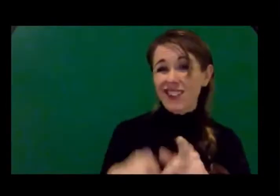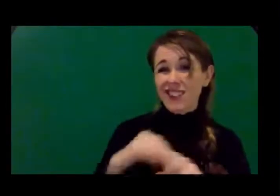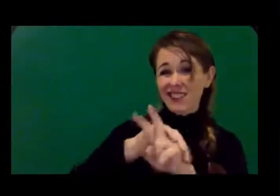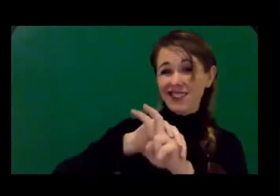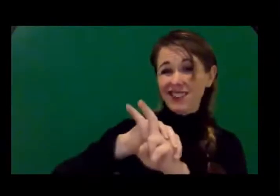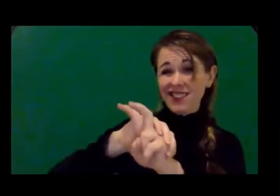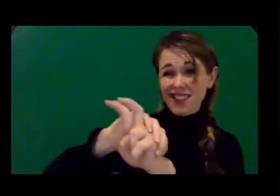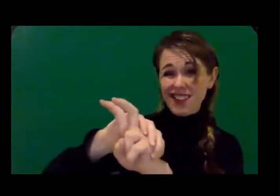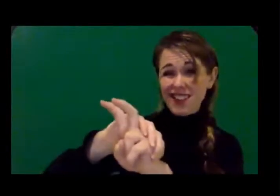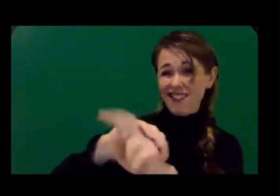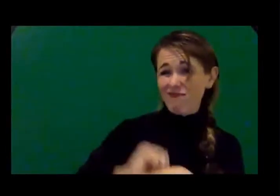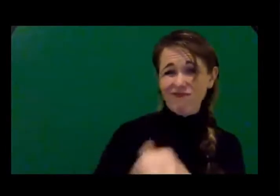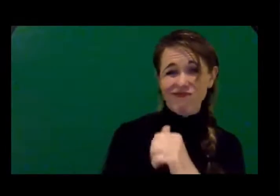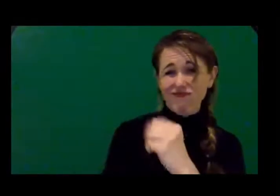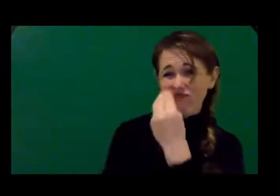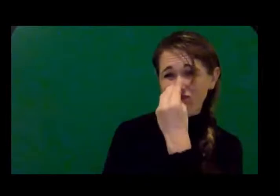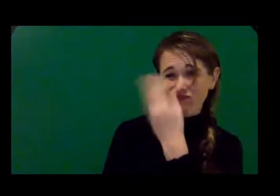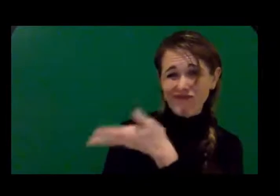care.